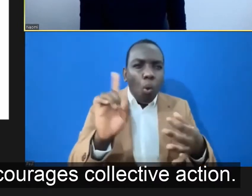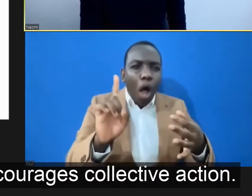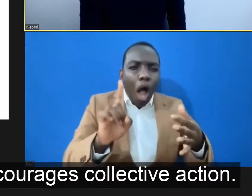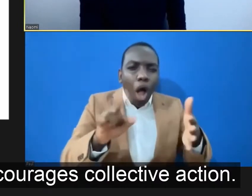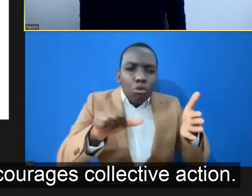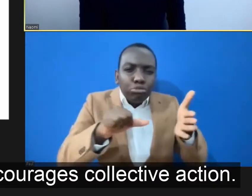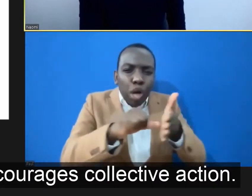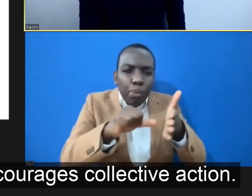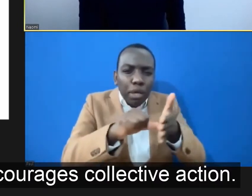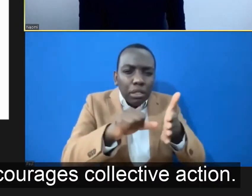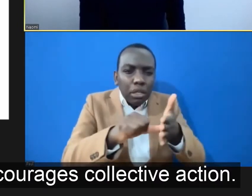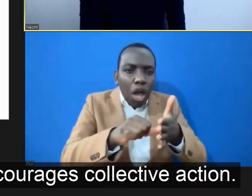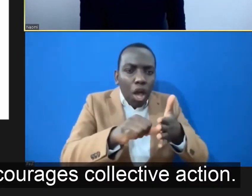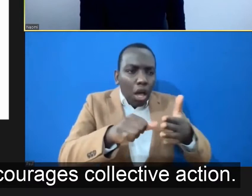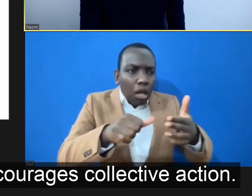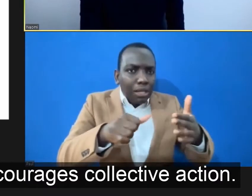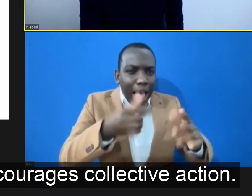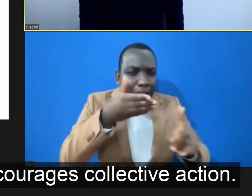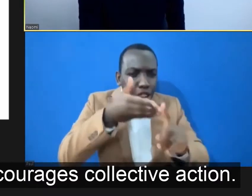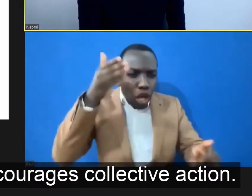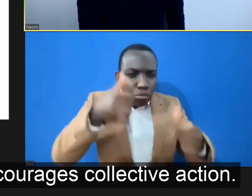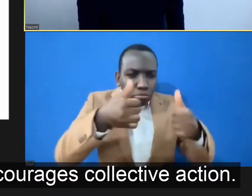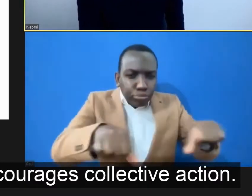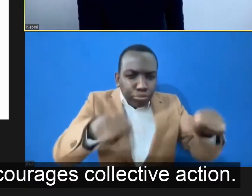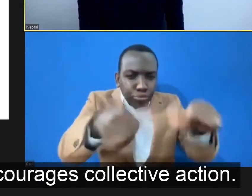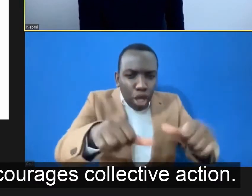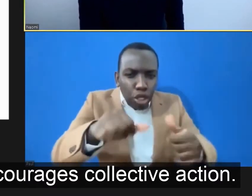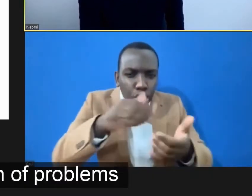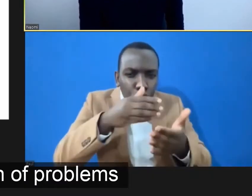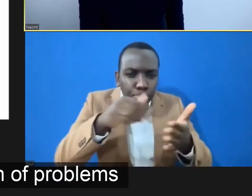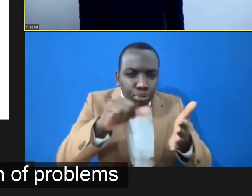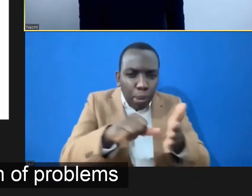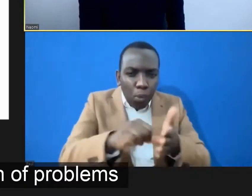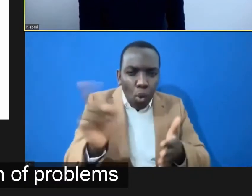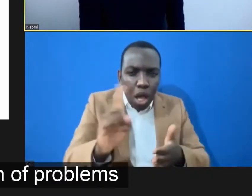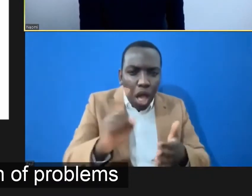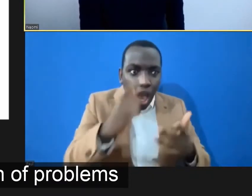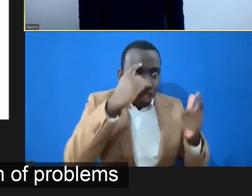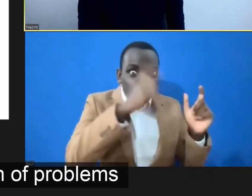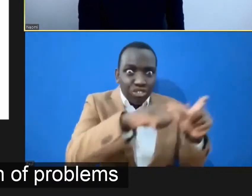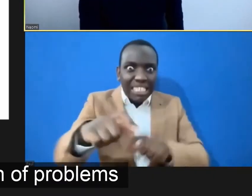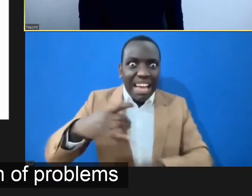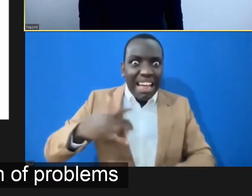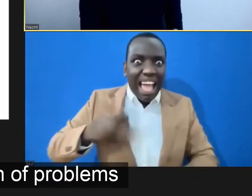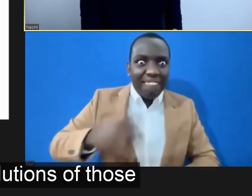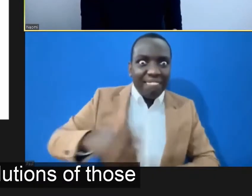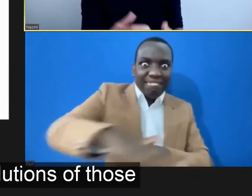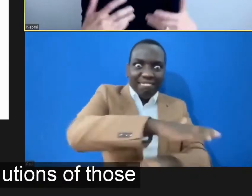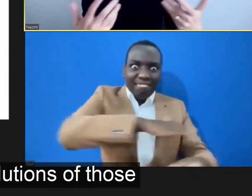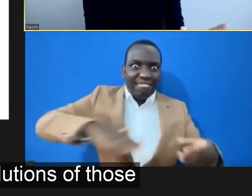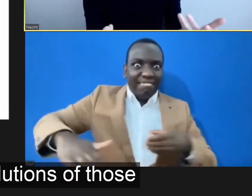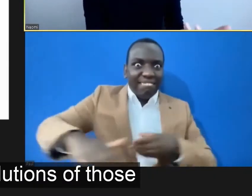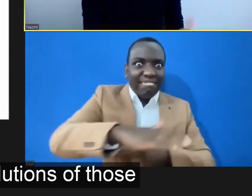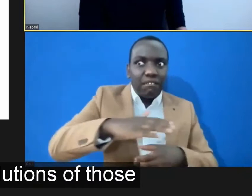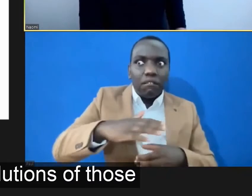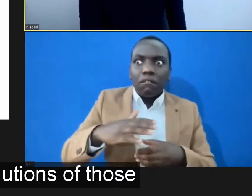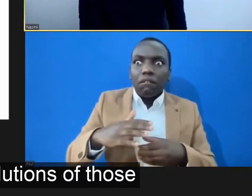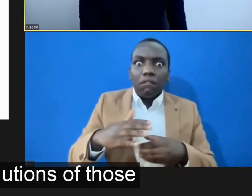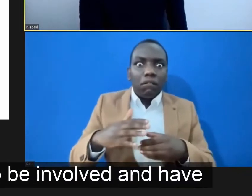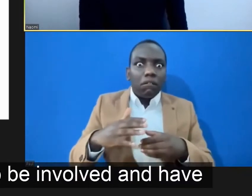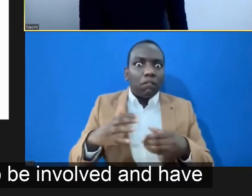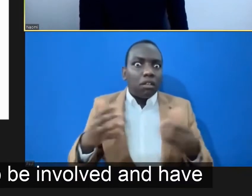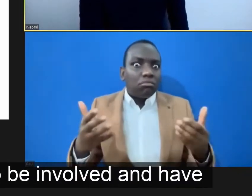Community development encourages collective action, the identification of problems and then the resolutions of